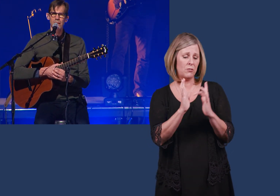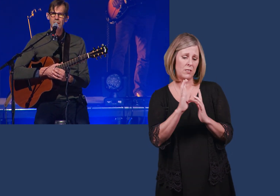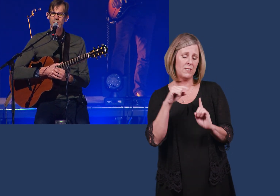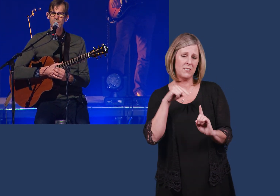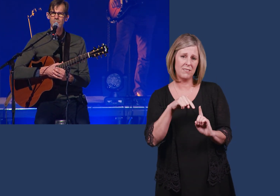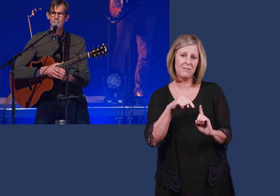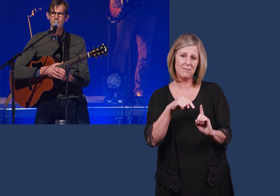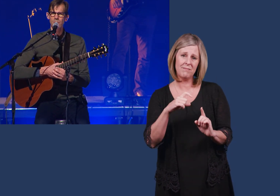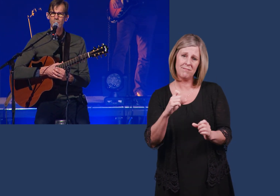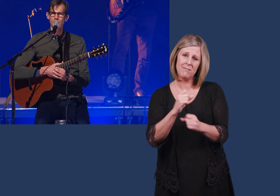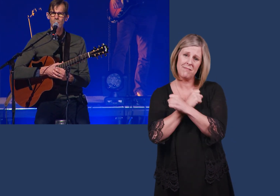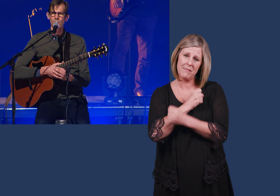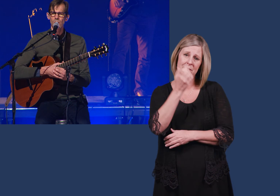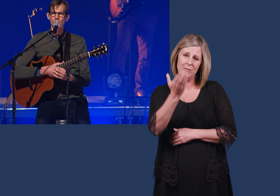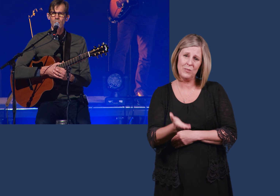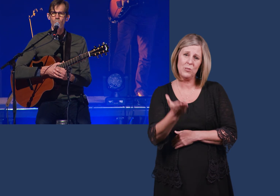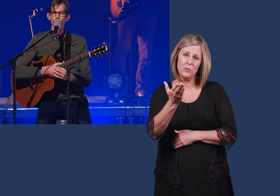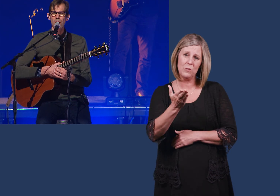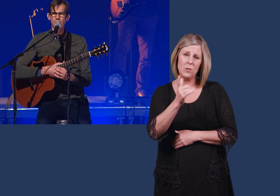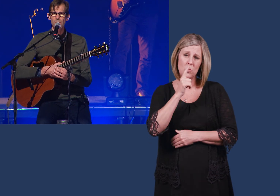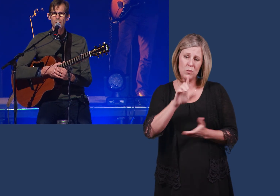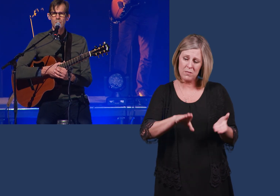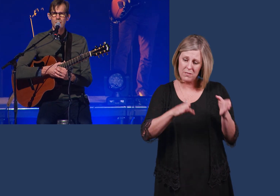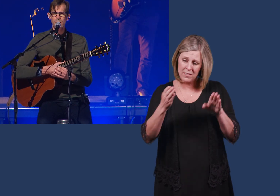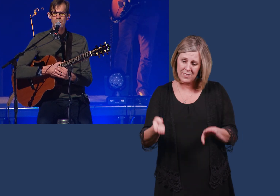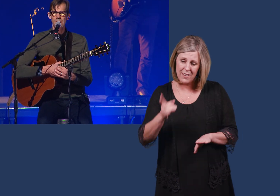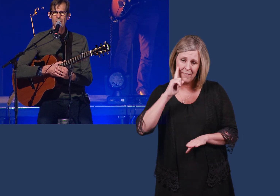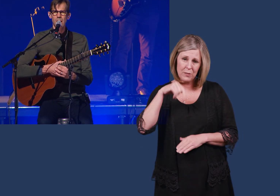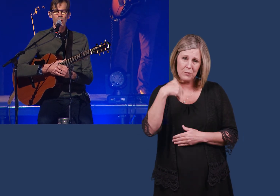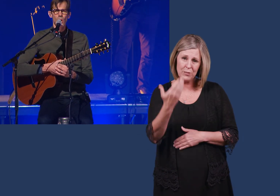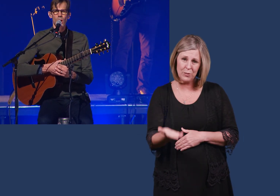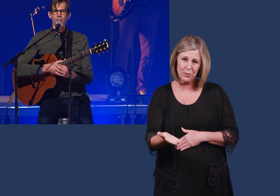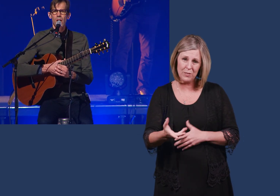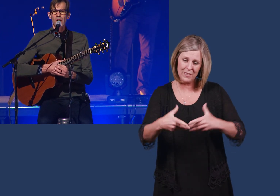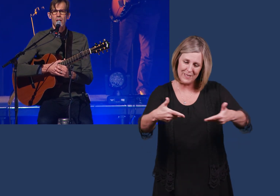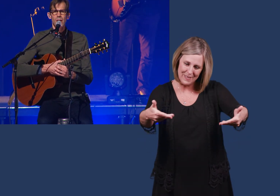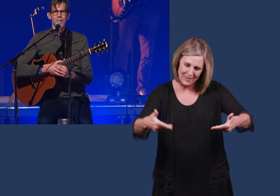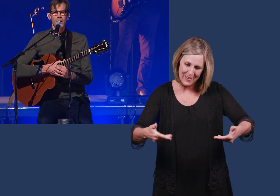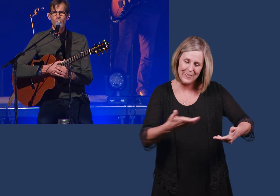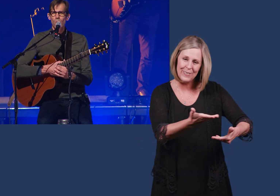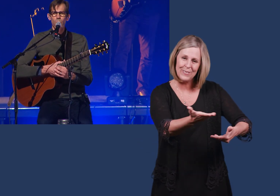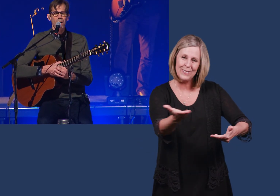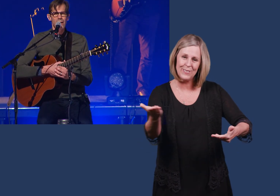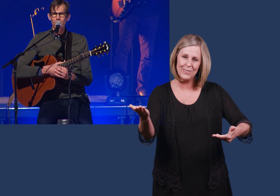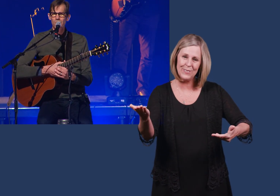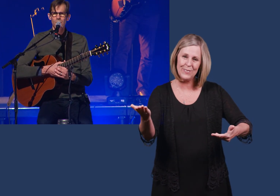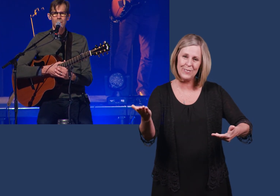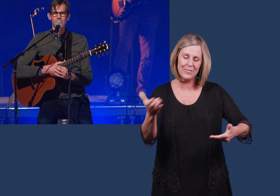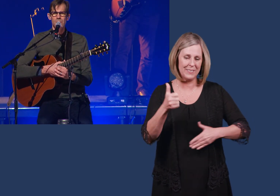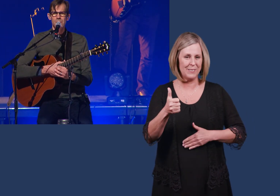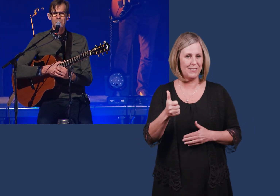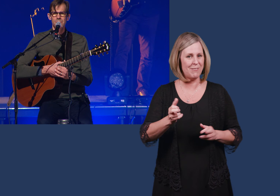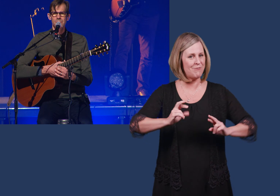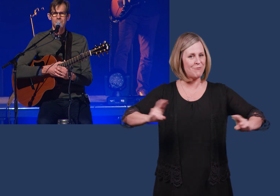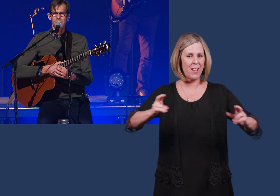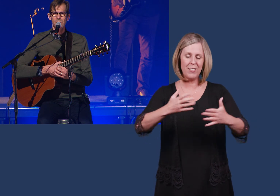who gave himself for you, welcomes you here today with wide open